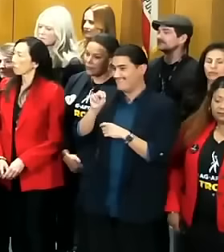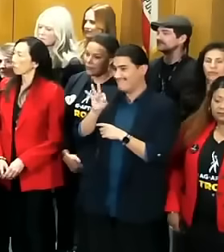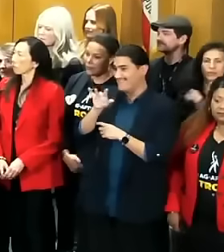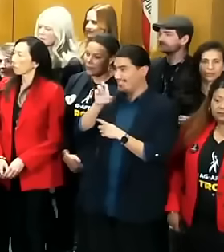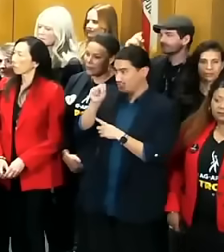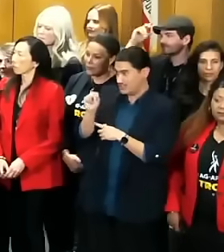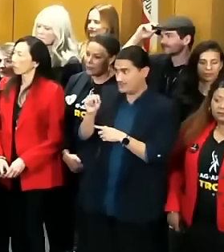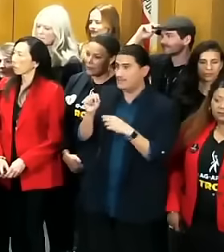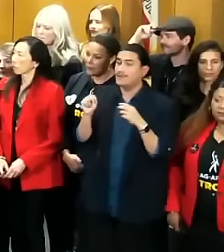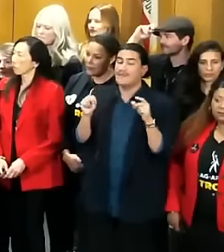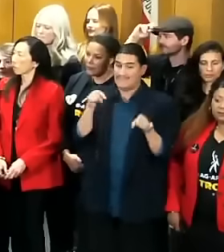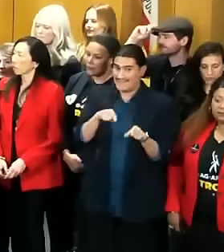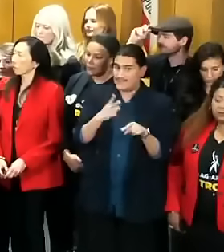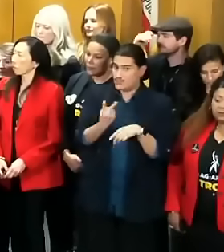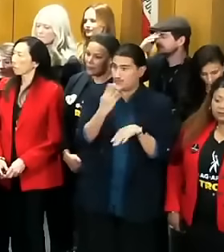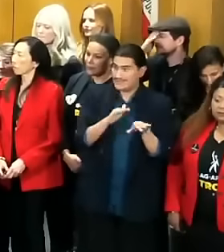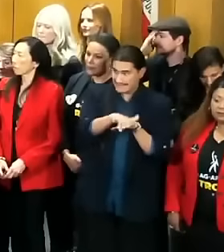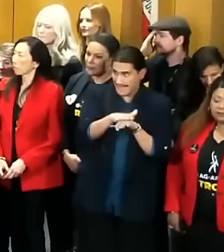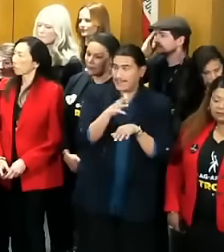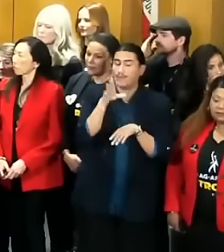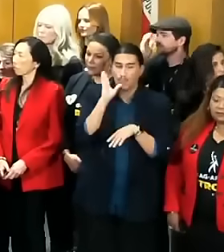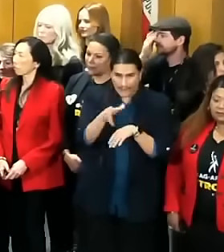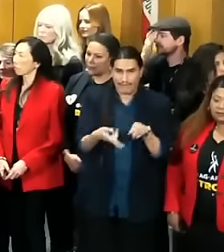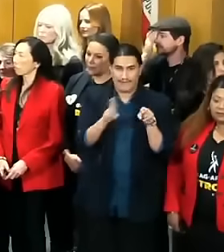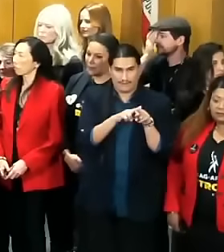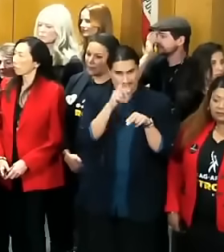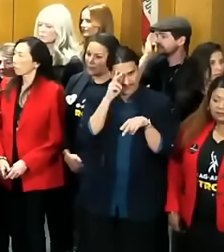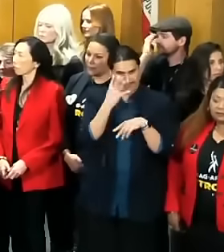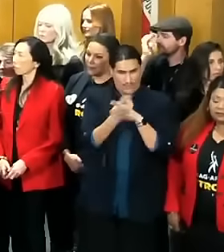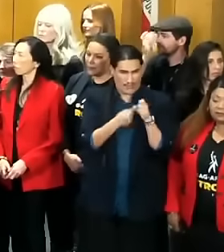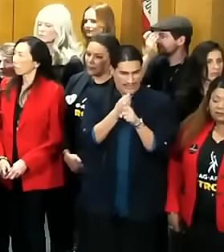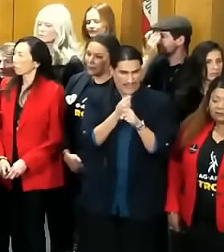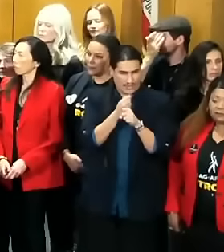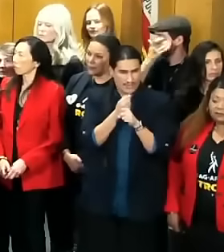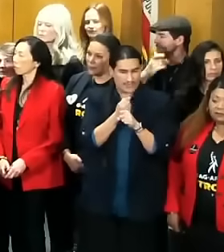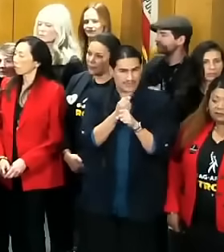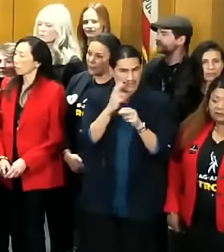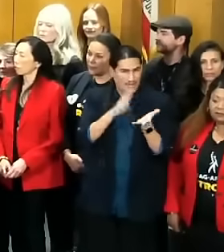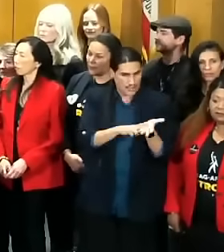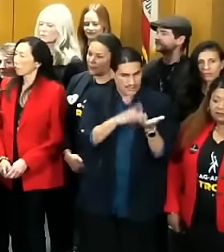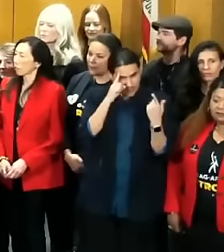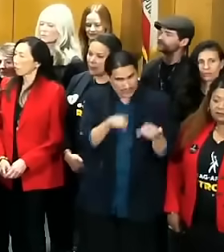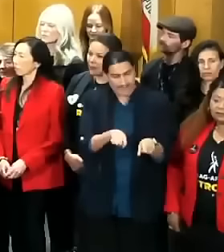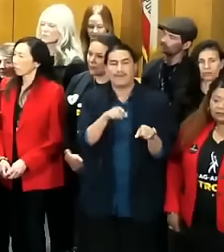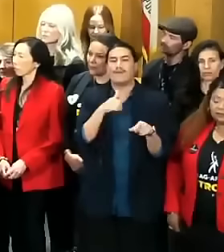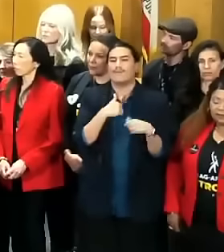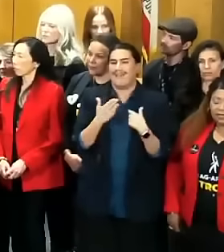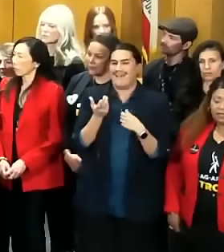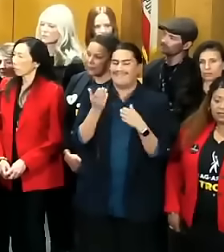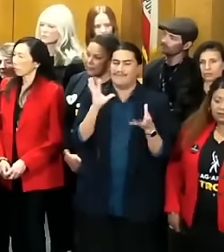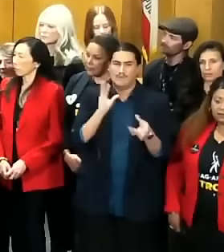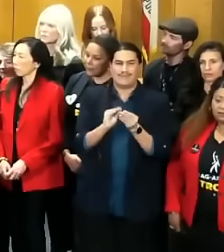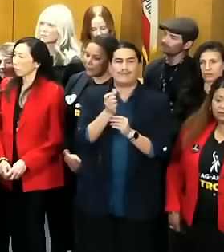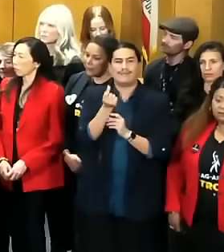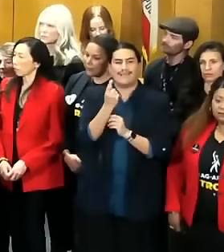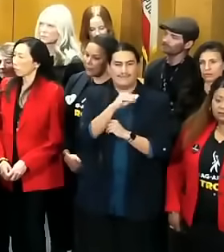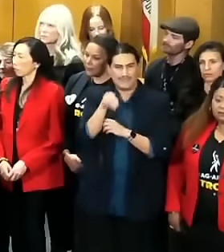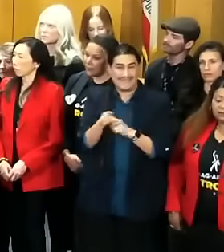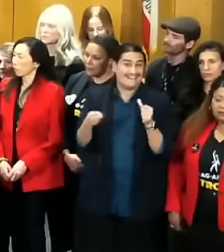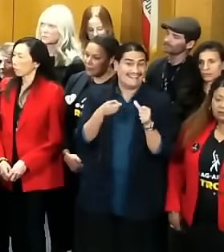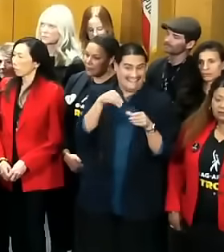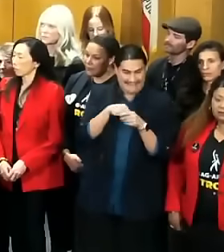two-step increase does do over the course of the first year of this contract, ultimately resulting in a greater than 11% increase during that first